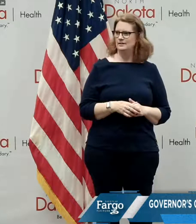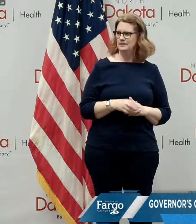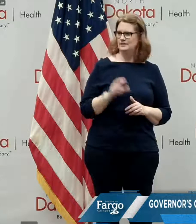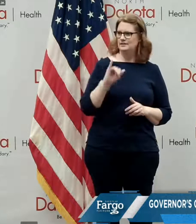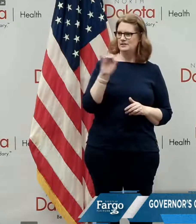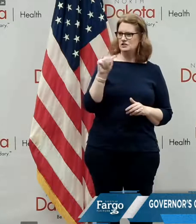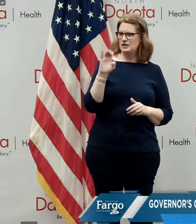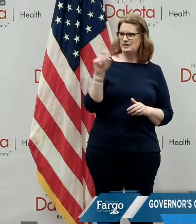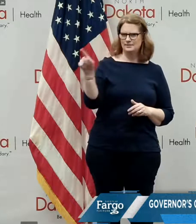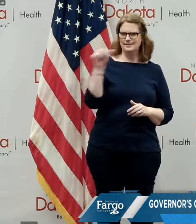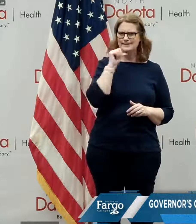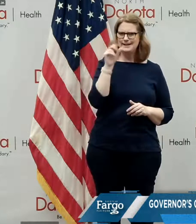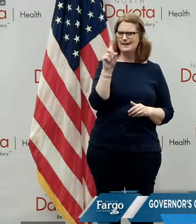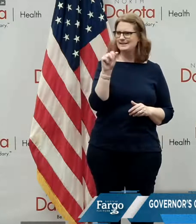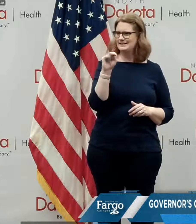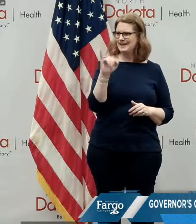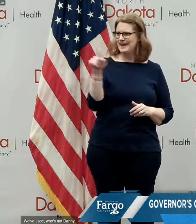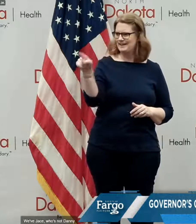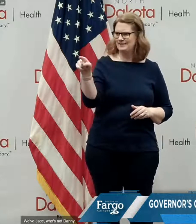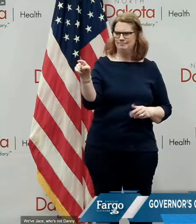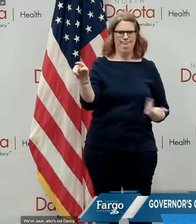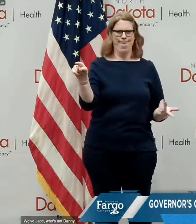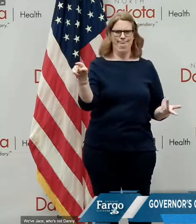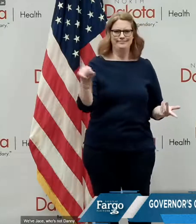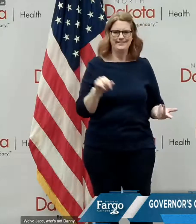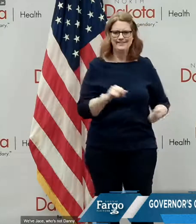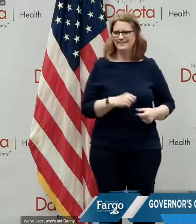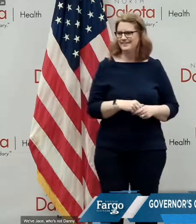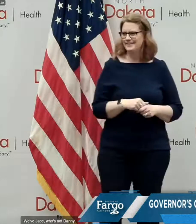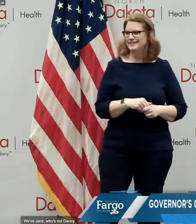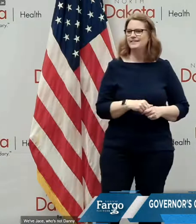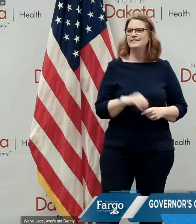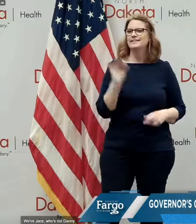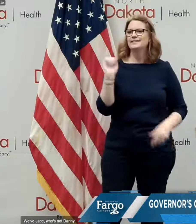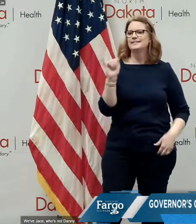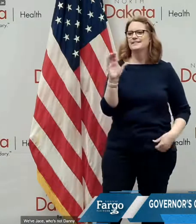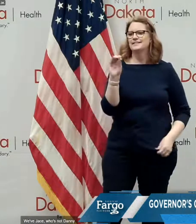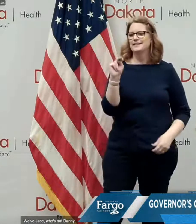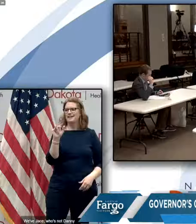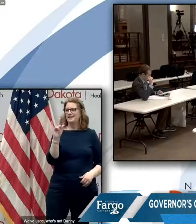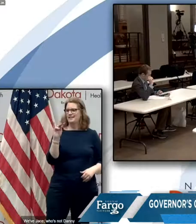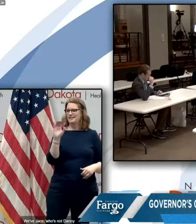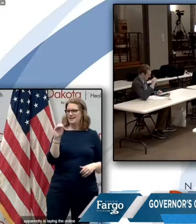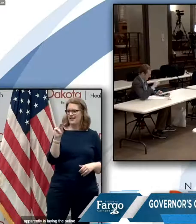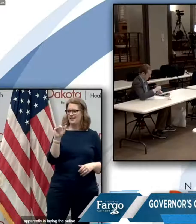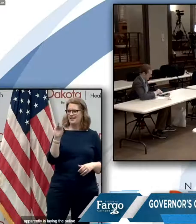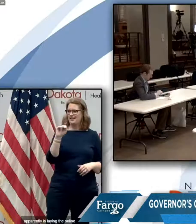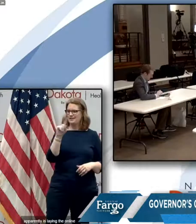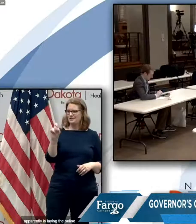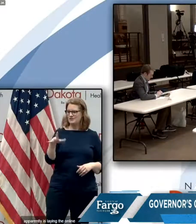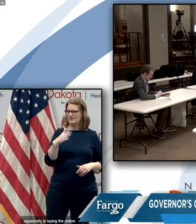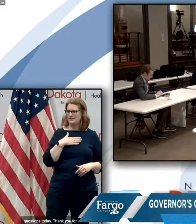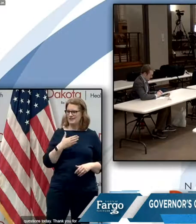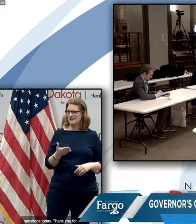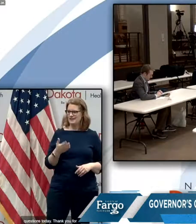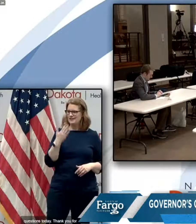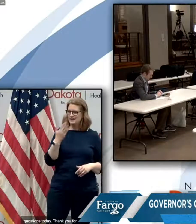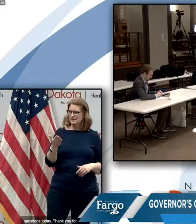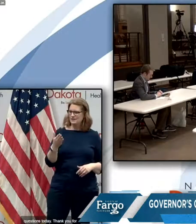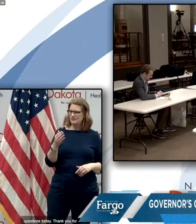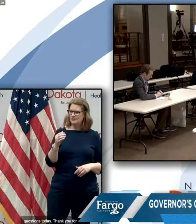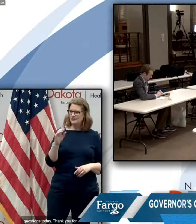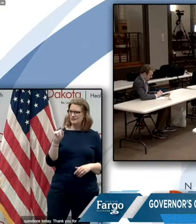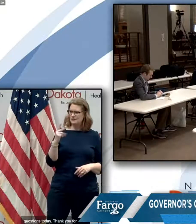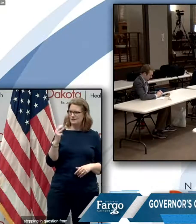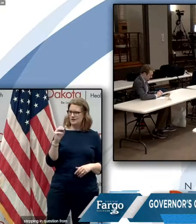Jace, who's not Danny, apparently is relaying the online questions today. Thank you, Jace, for stepping in. Question from